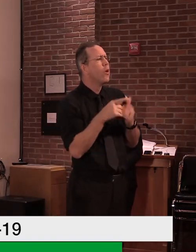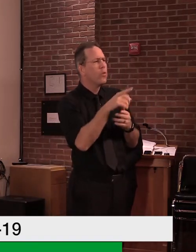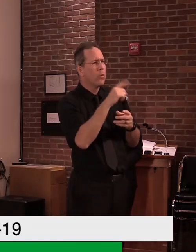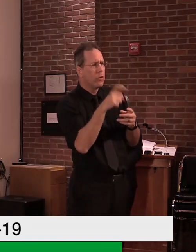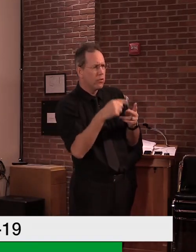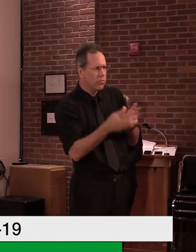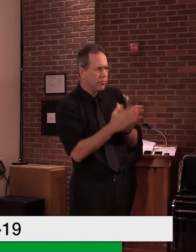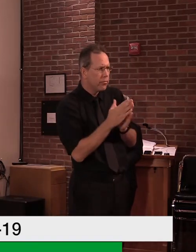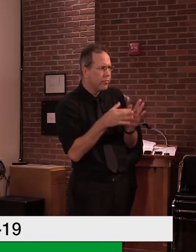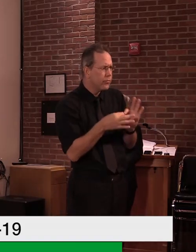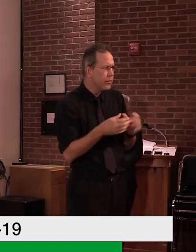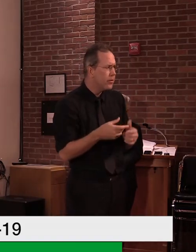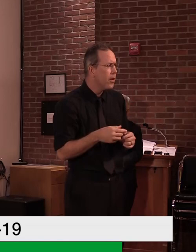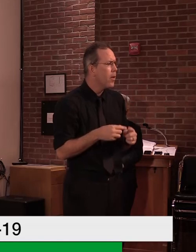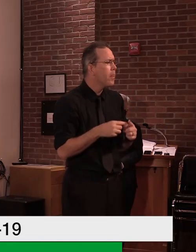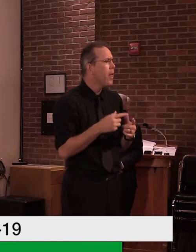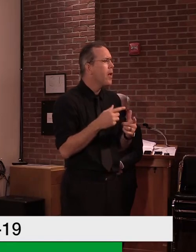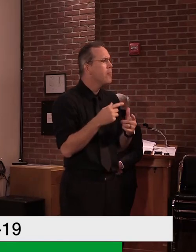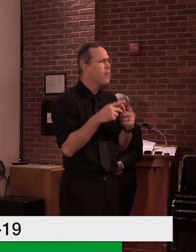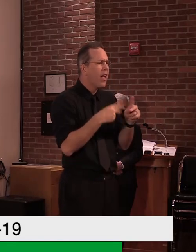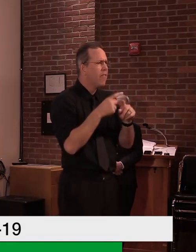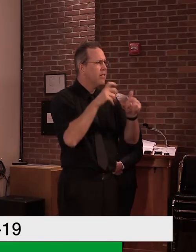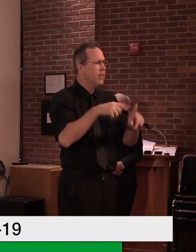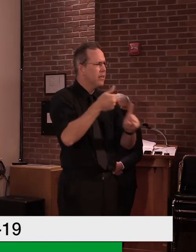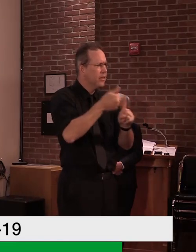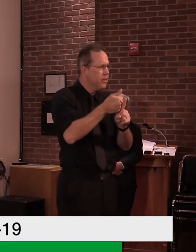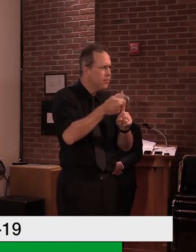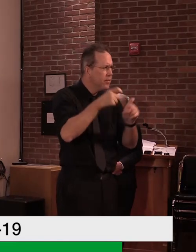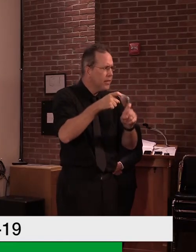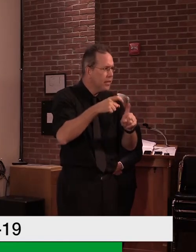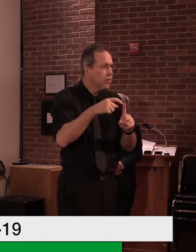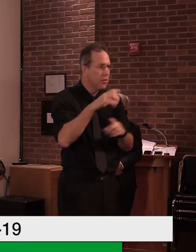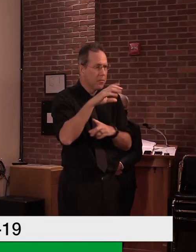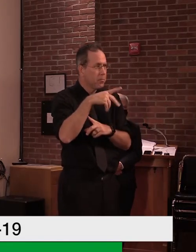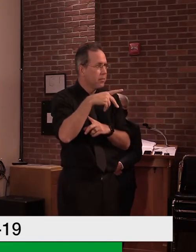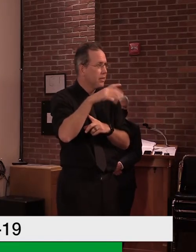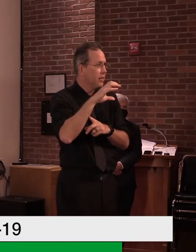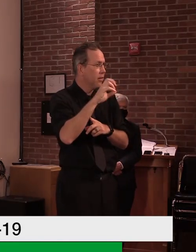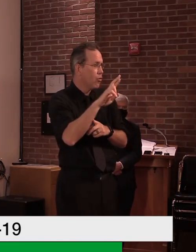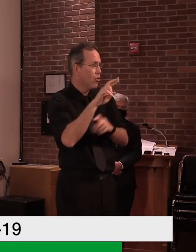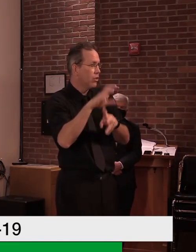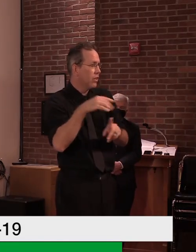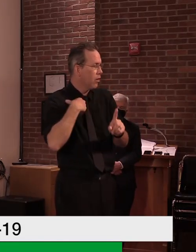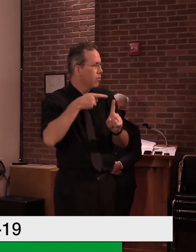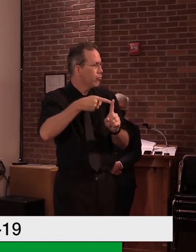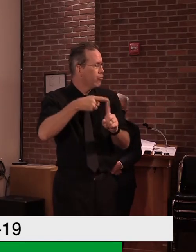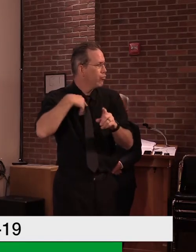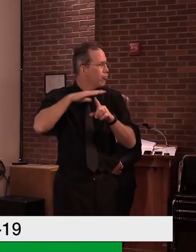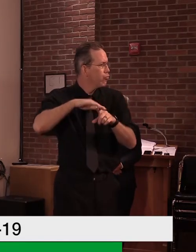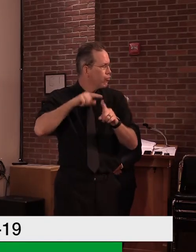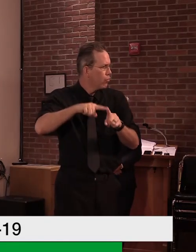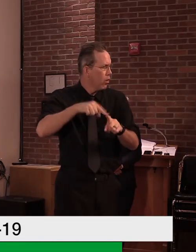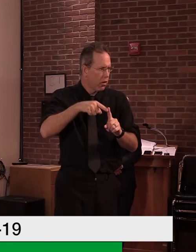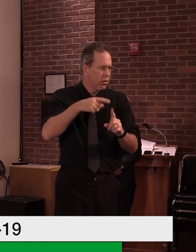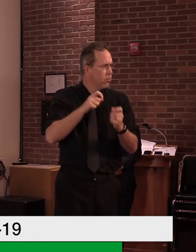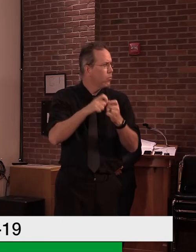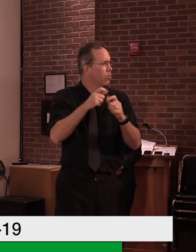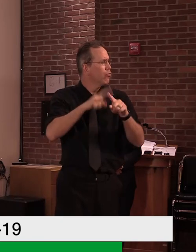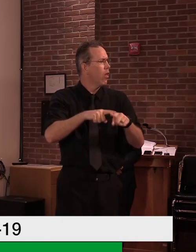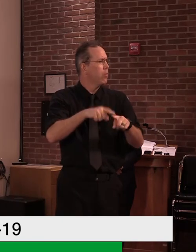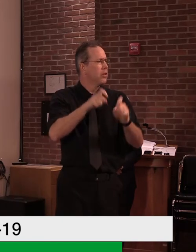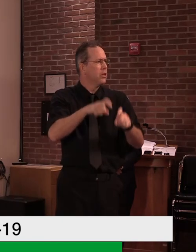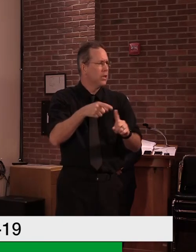the different types of tests, because we've got the PCR test, which is the mainstay of what we do, and then the antigen